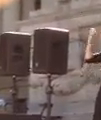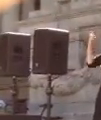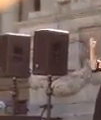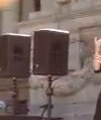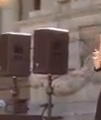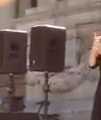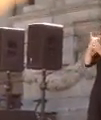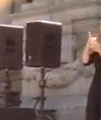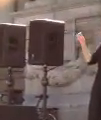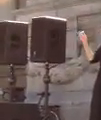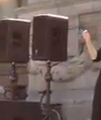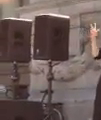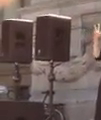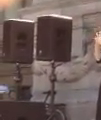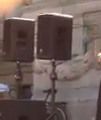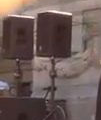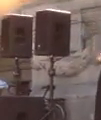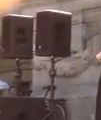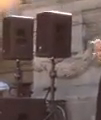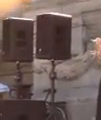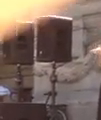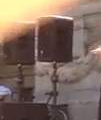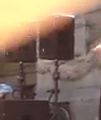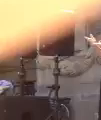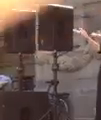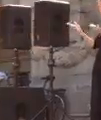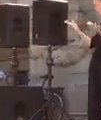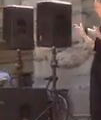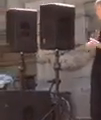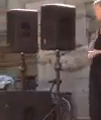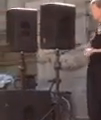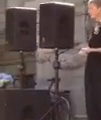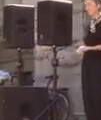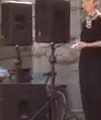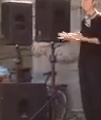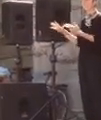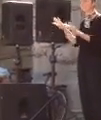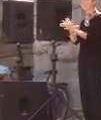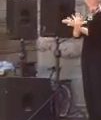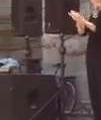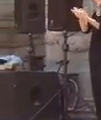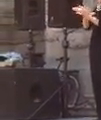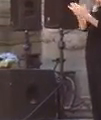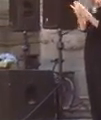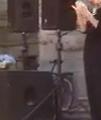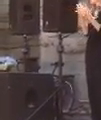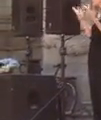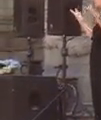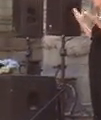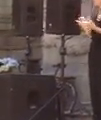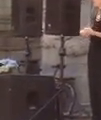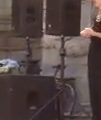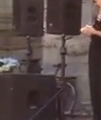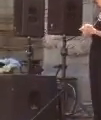issue. Yeah, it's just an overrated issue. Running so far and your family's gonna miss